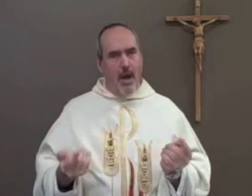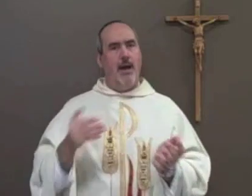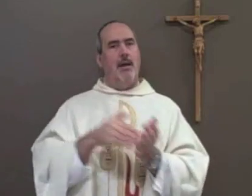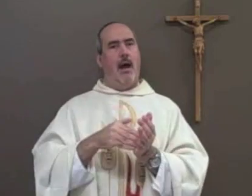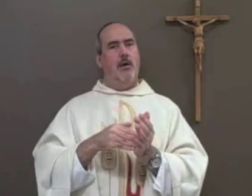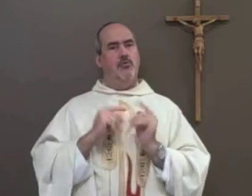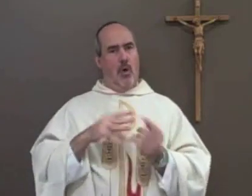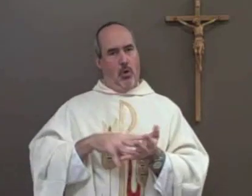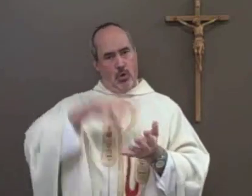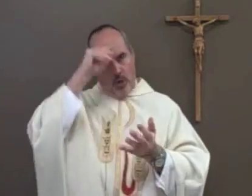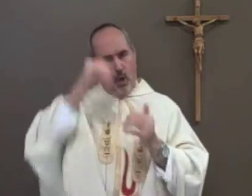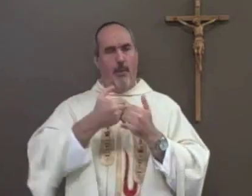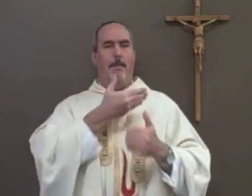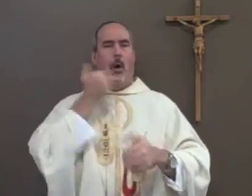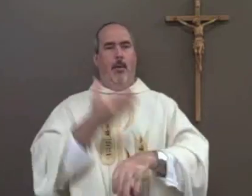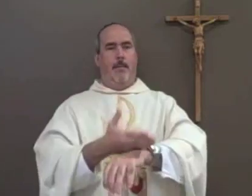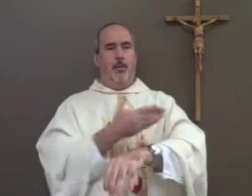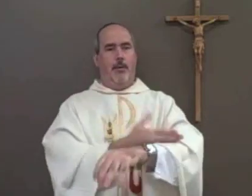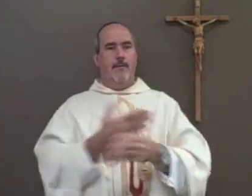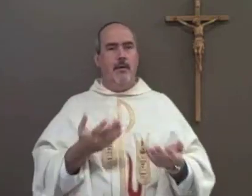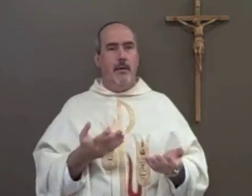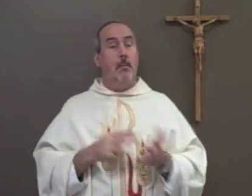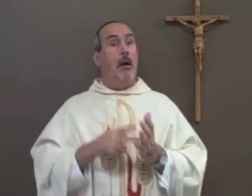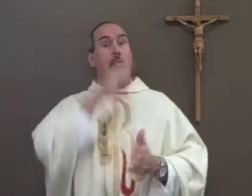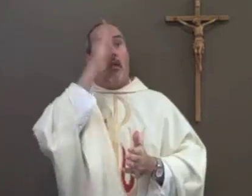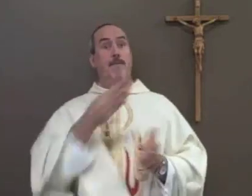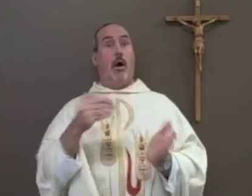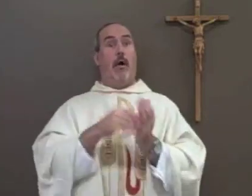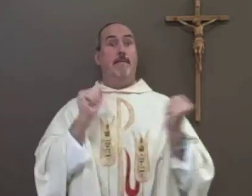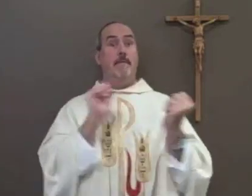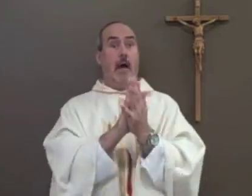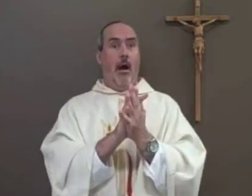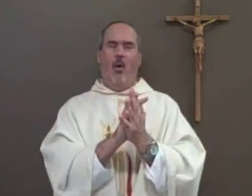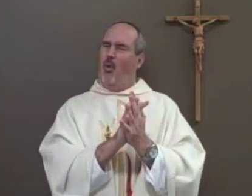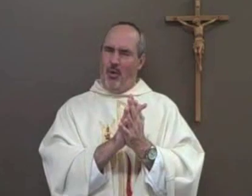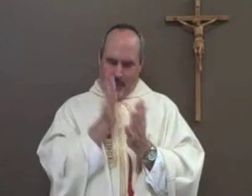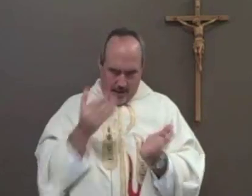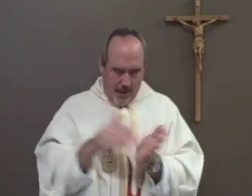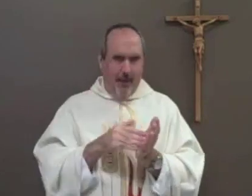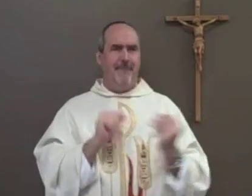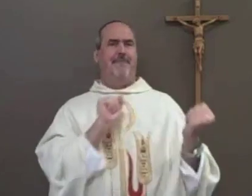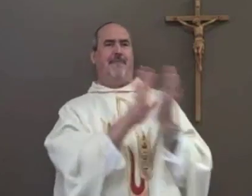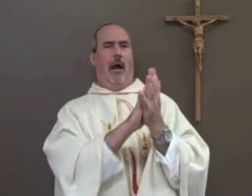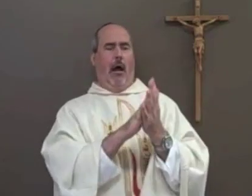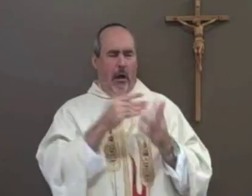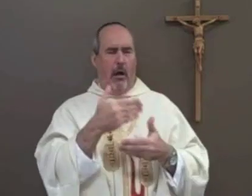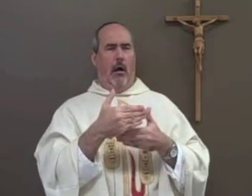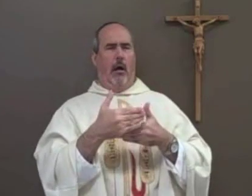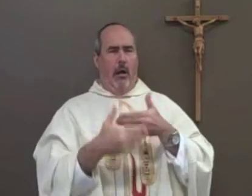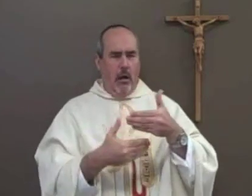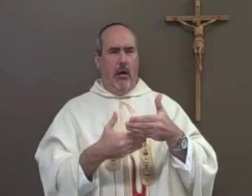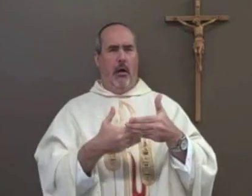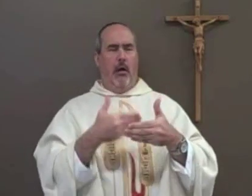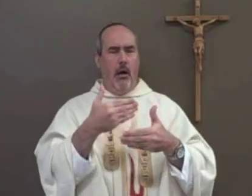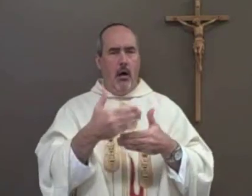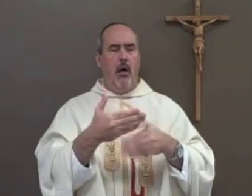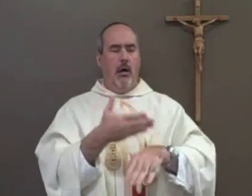they try and solve the problem, they get right back up and they try and get along better. And every time they have a disagreement or